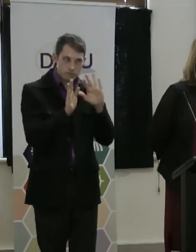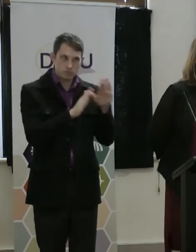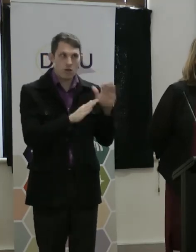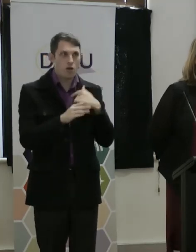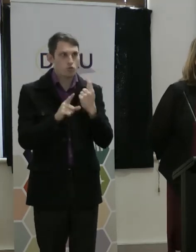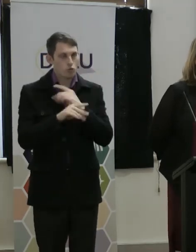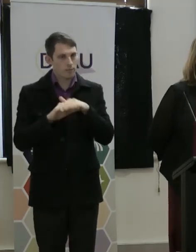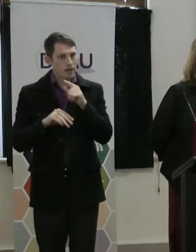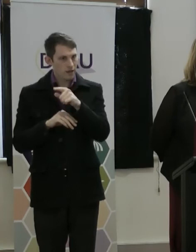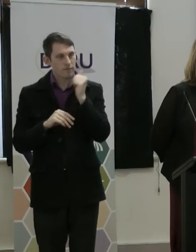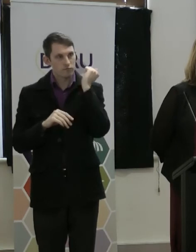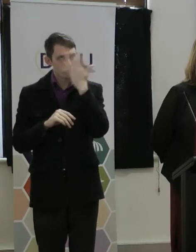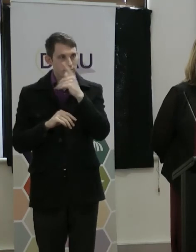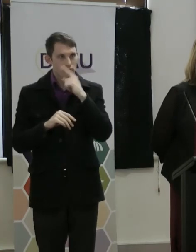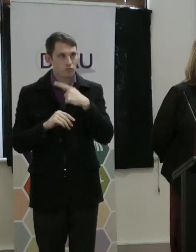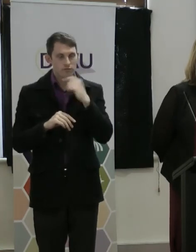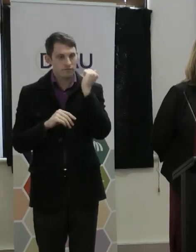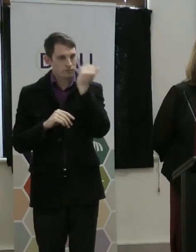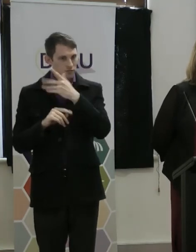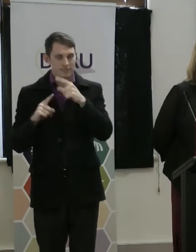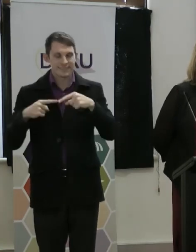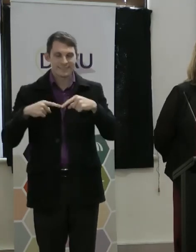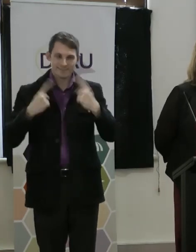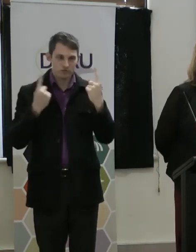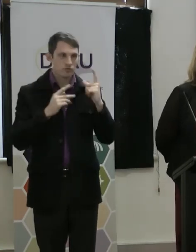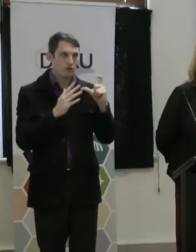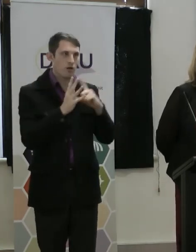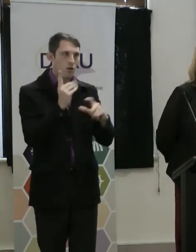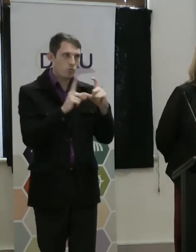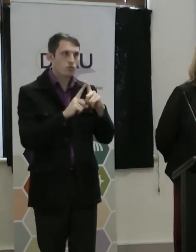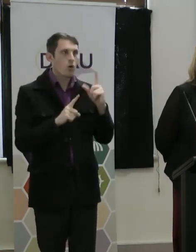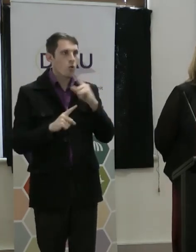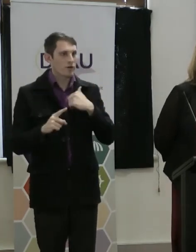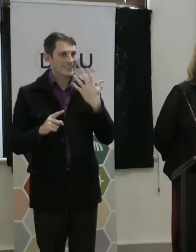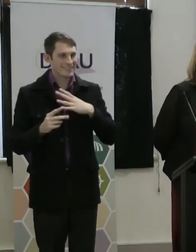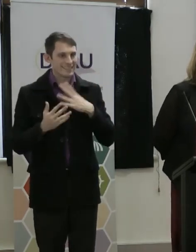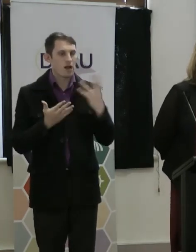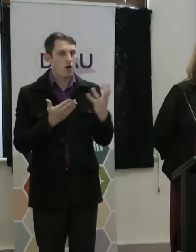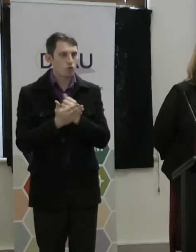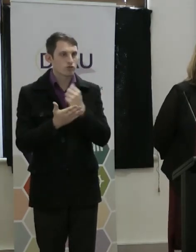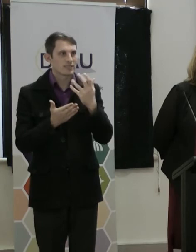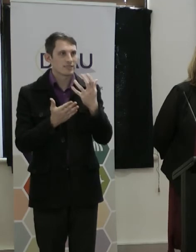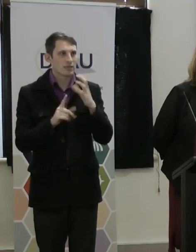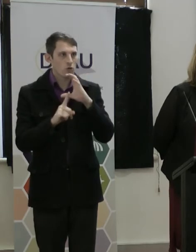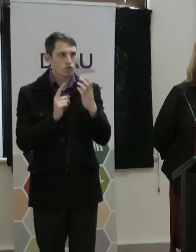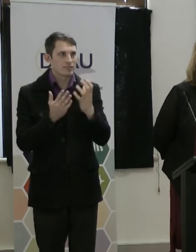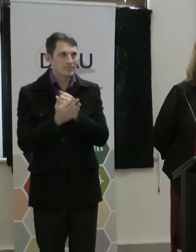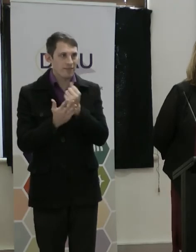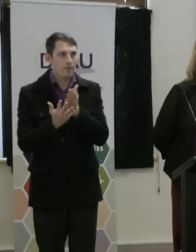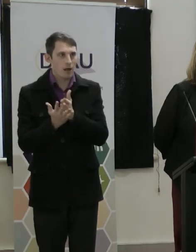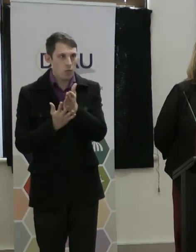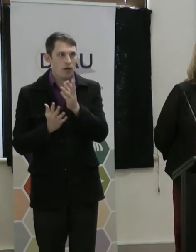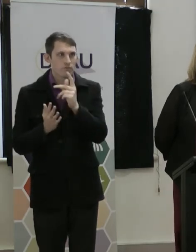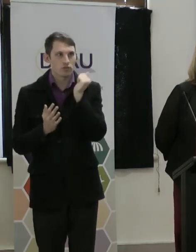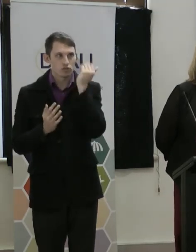to that because First Nations is different to Gold, and what we need is culturally safe pathways for